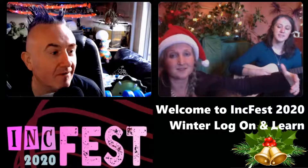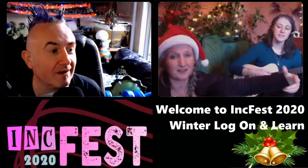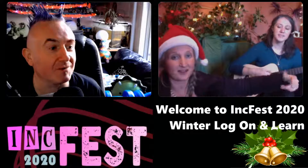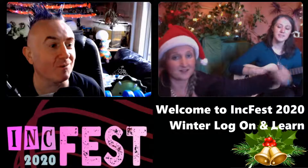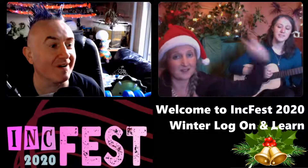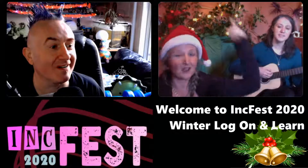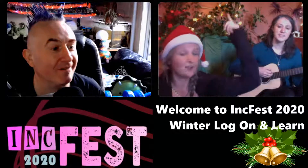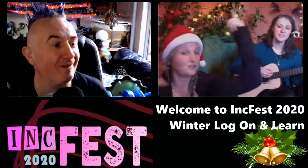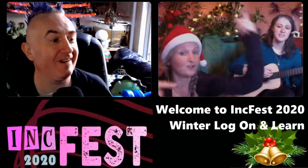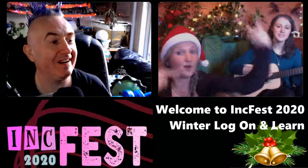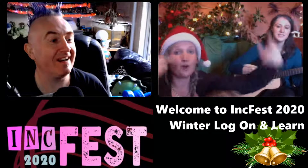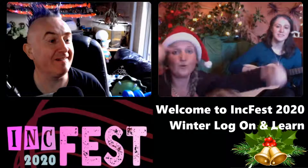Wonderful.